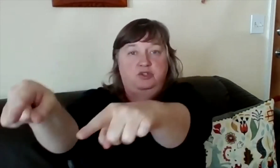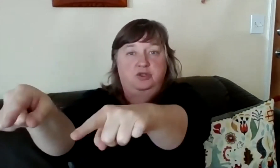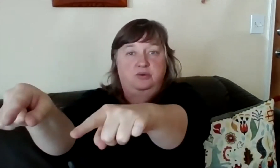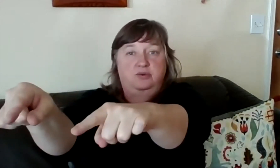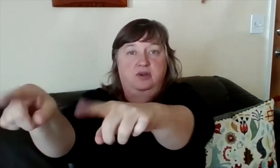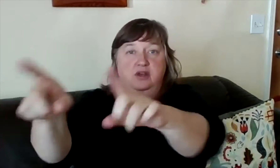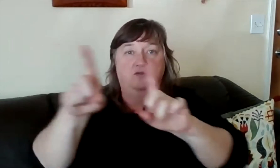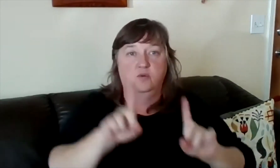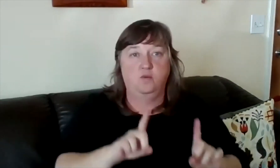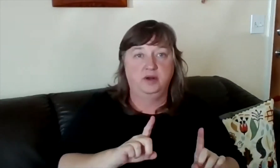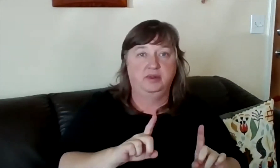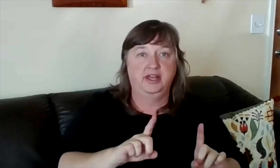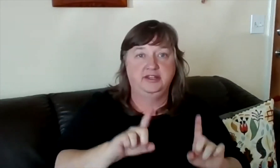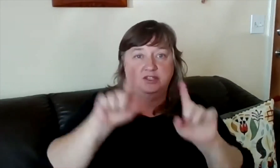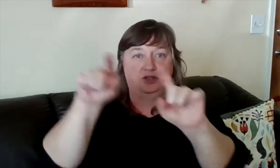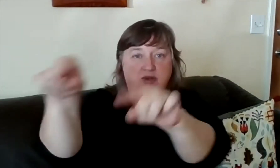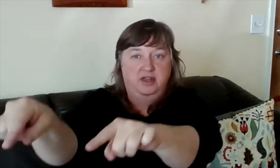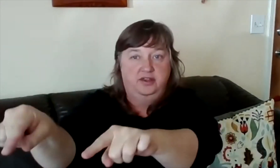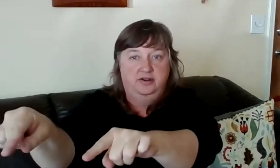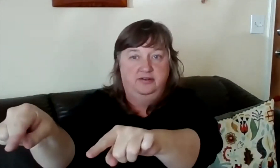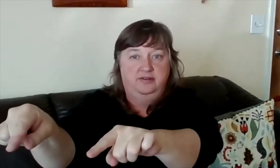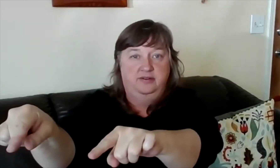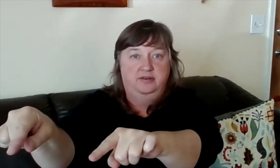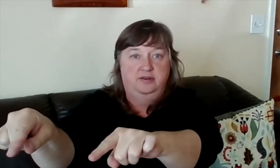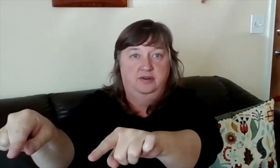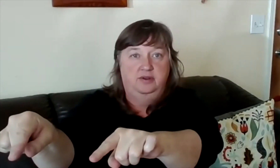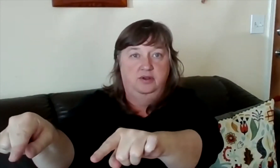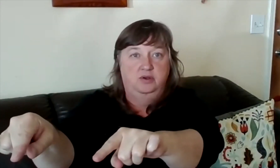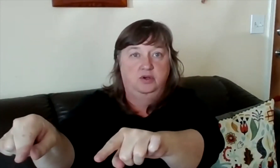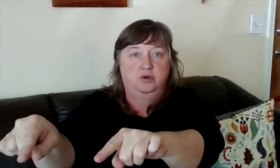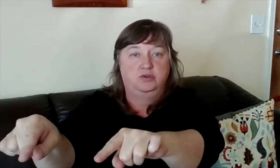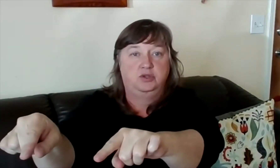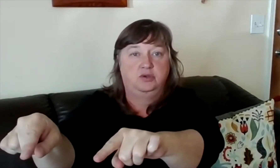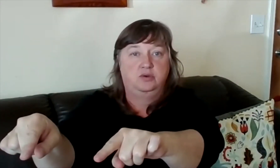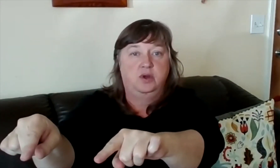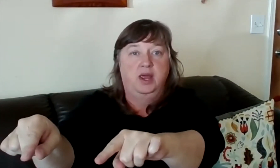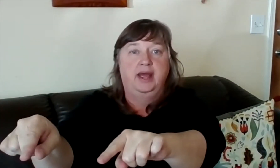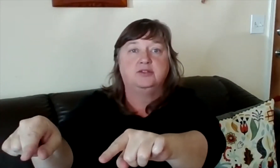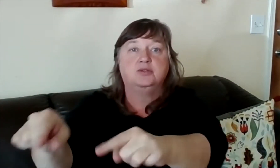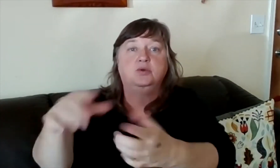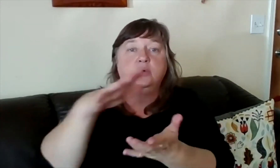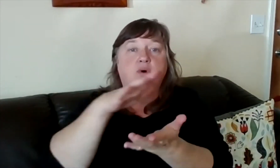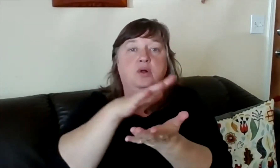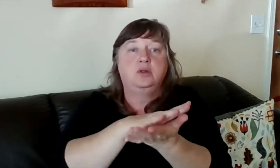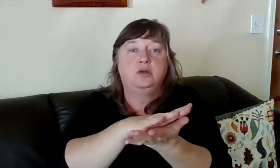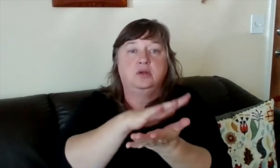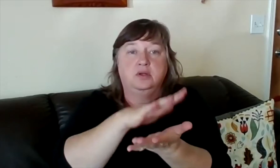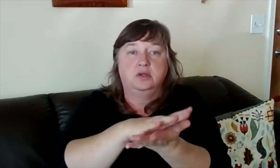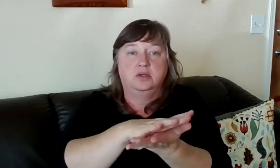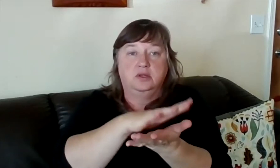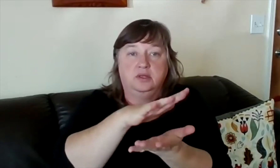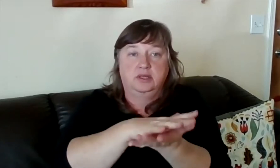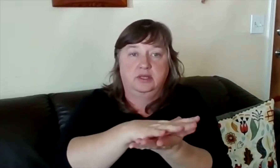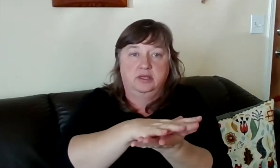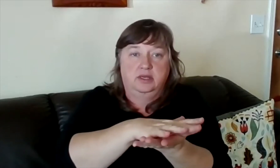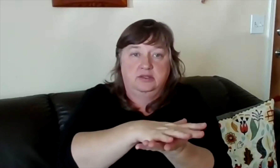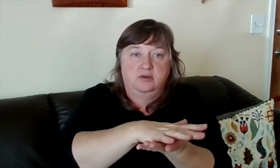to, from one place to another. Go to, and school, as you